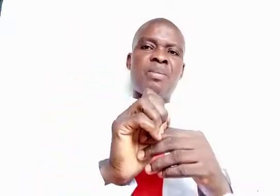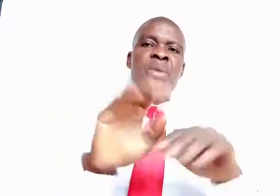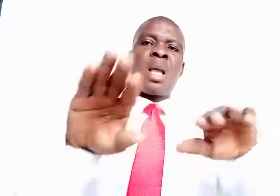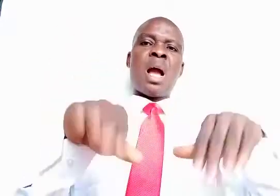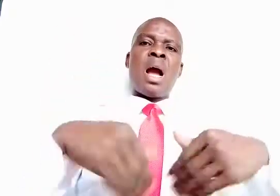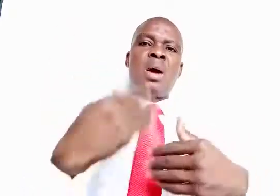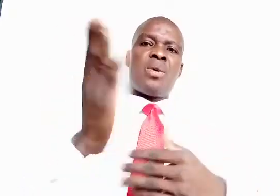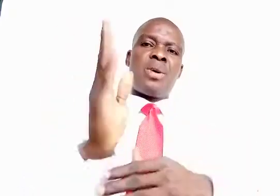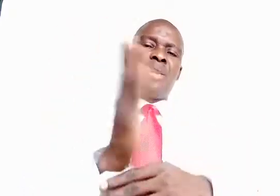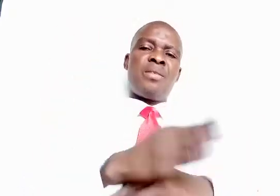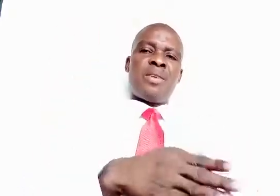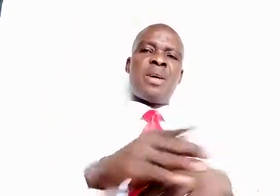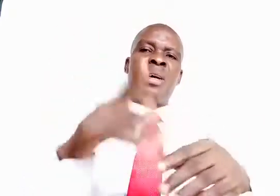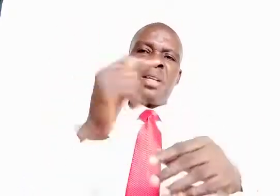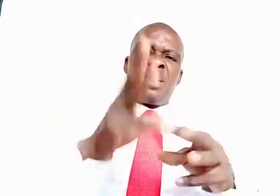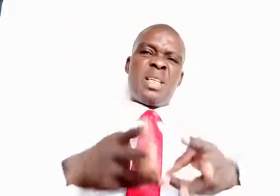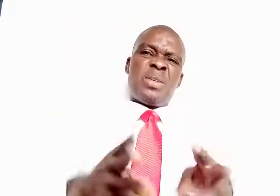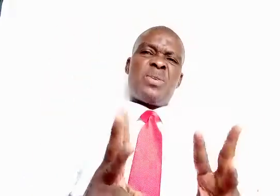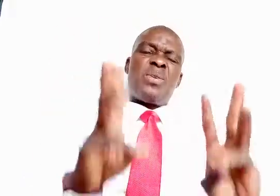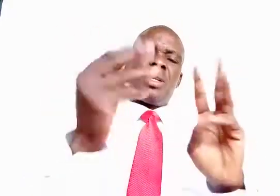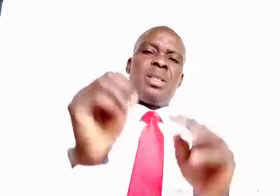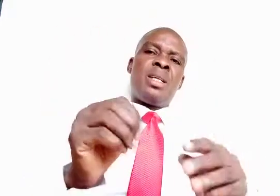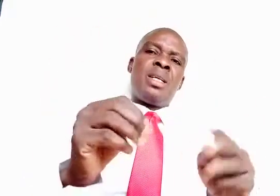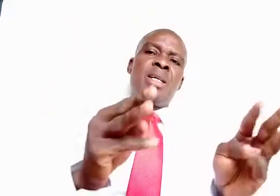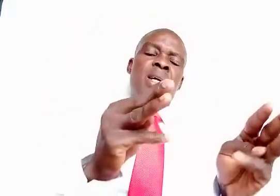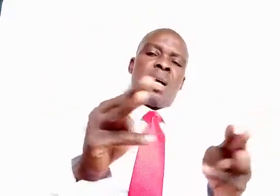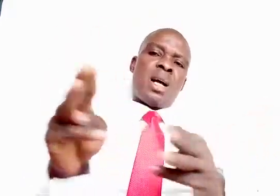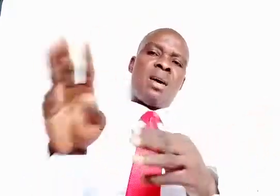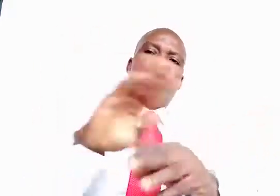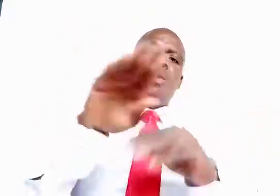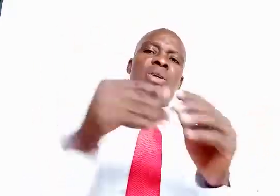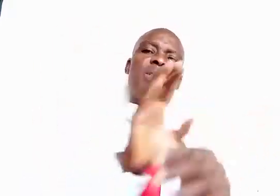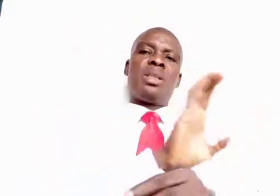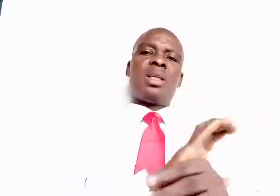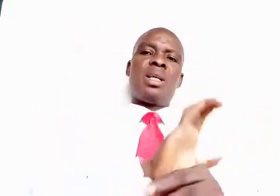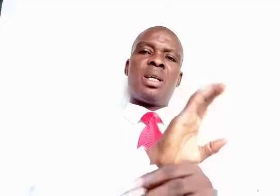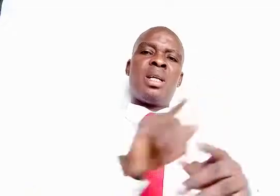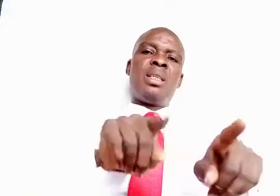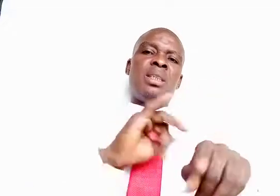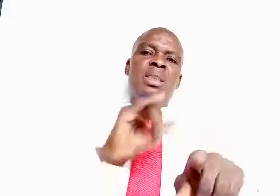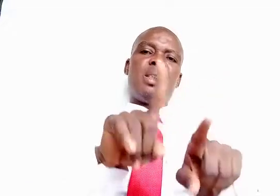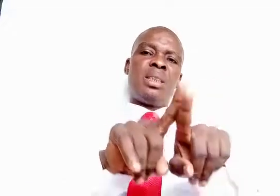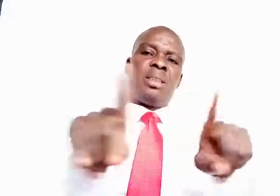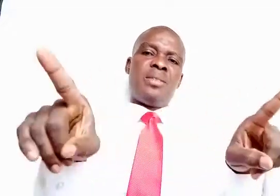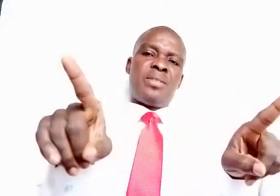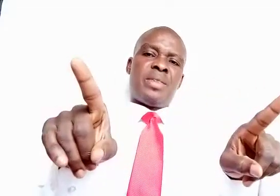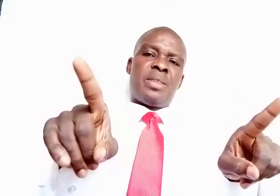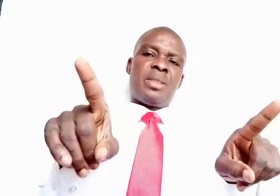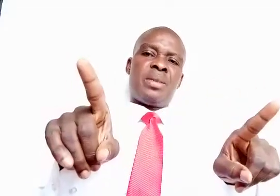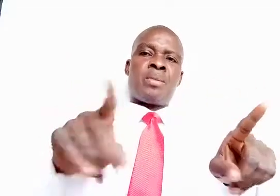However, the way they carry out all these characteristics differ. We will go on a